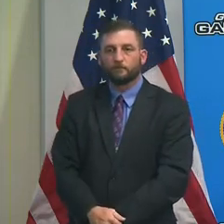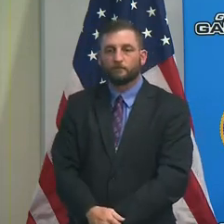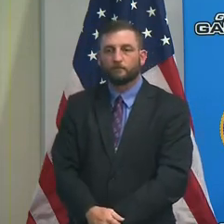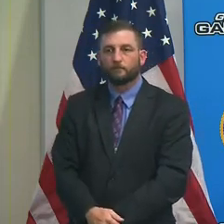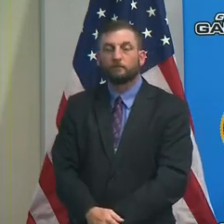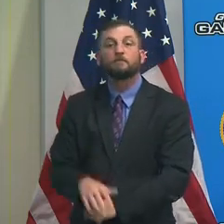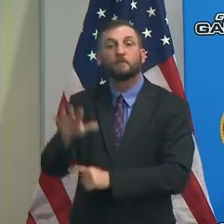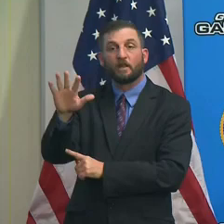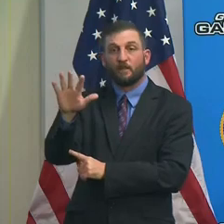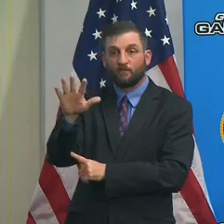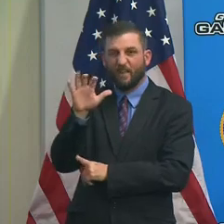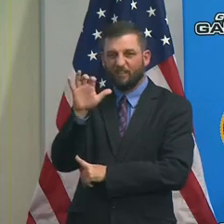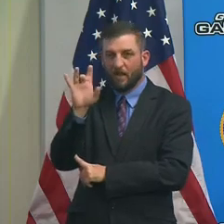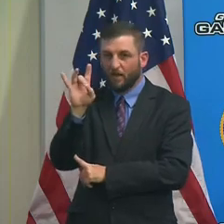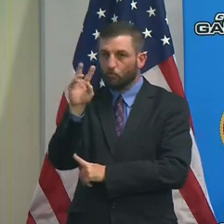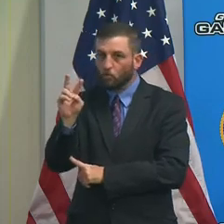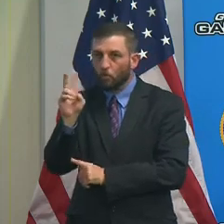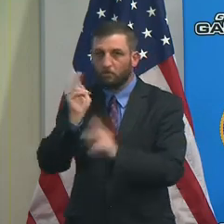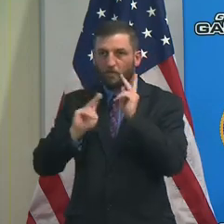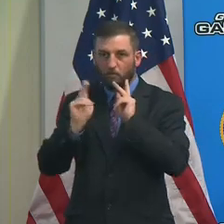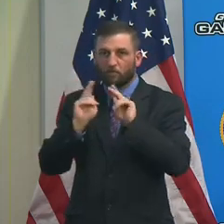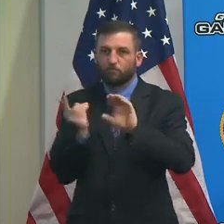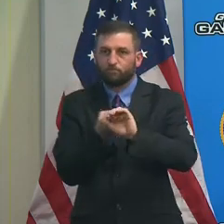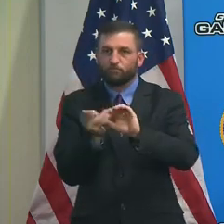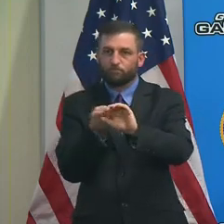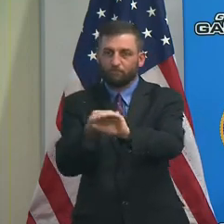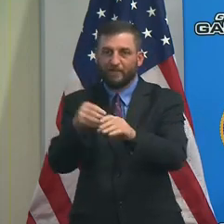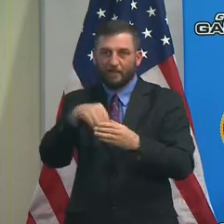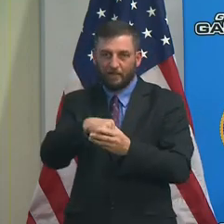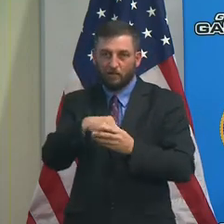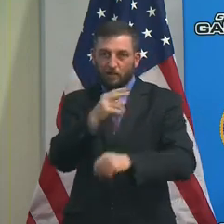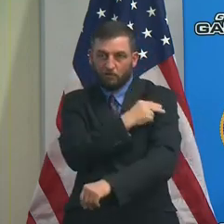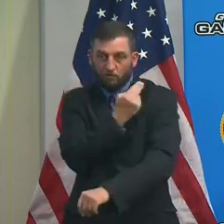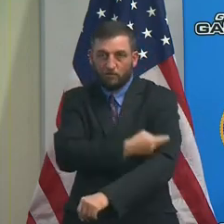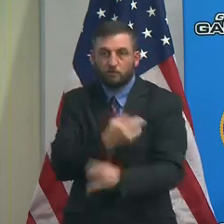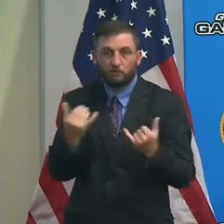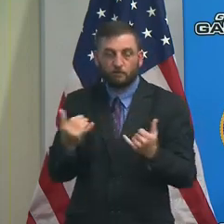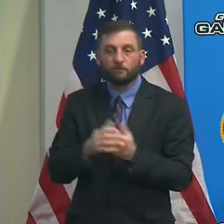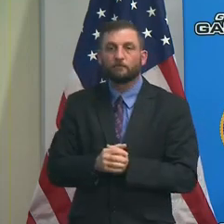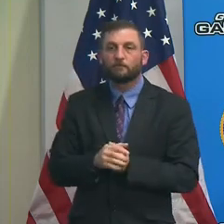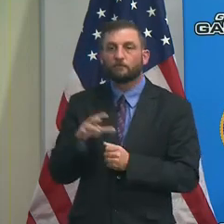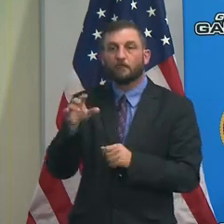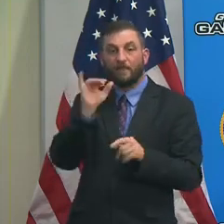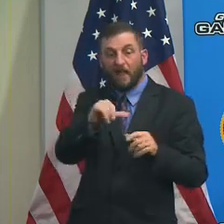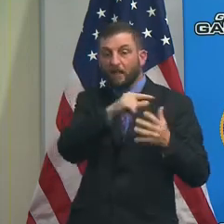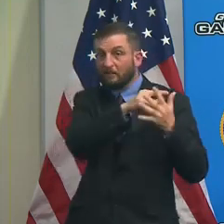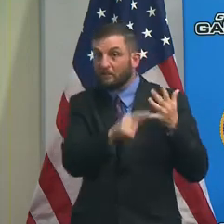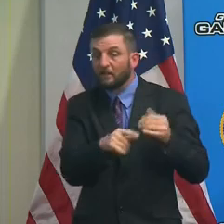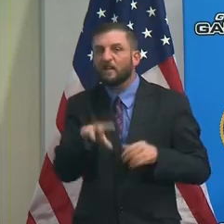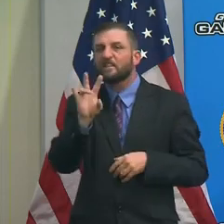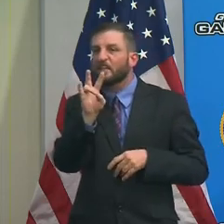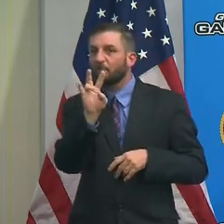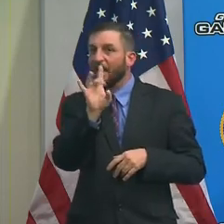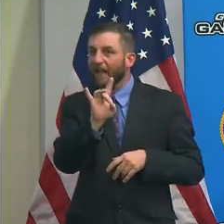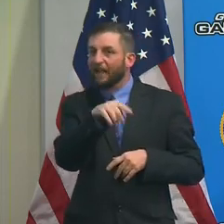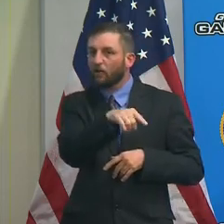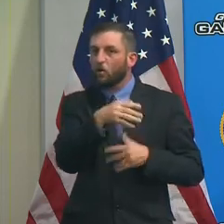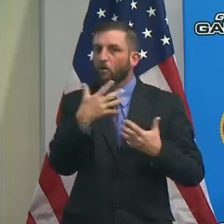There are 582 people hospitalized, and 78 of those are on